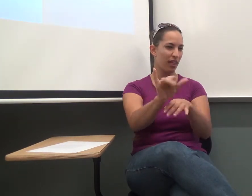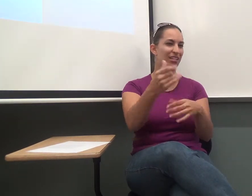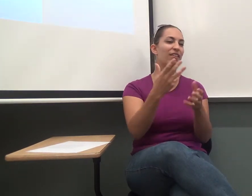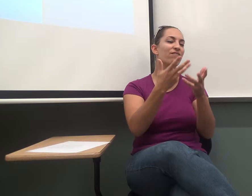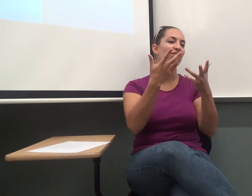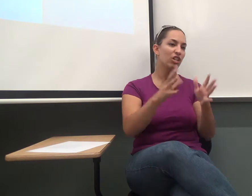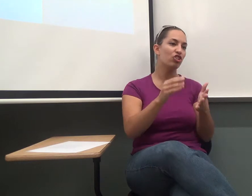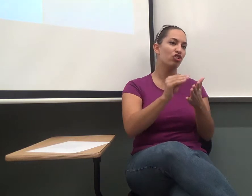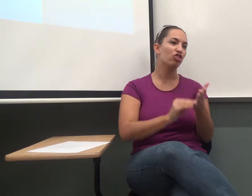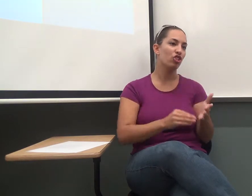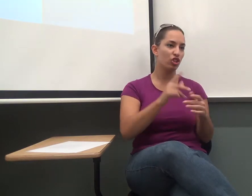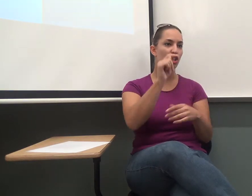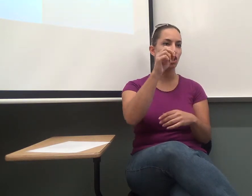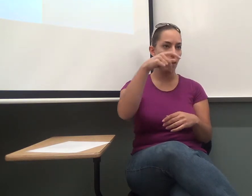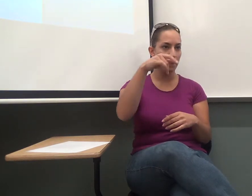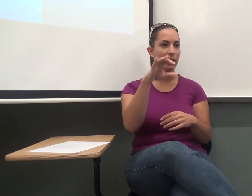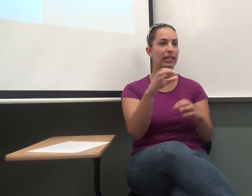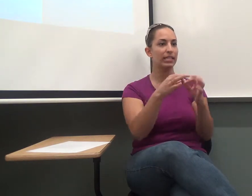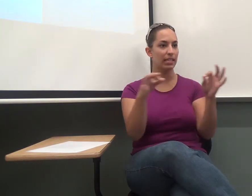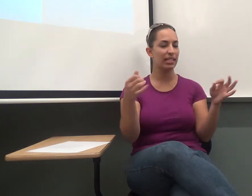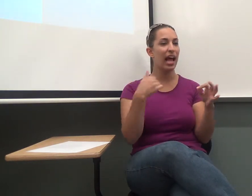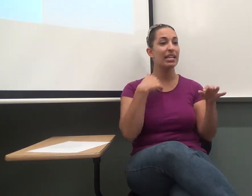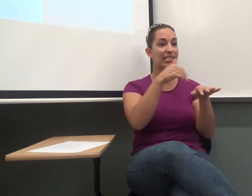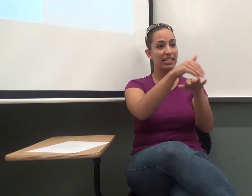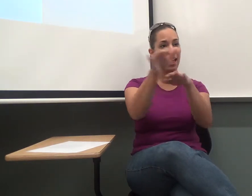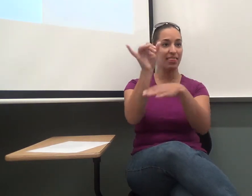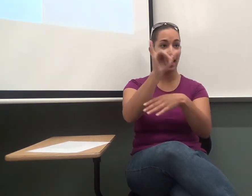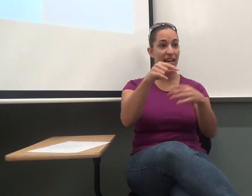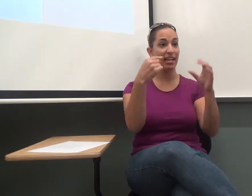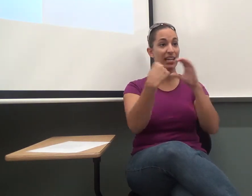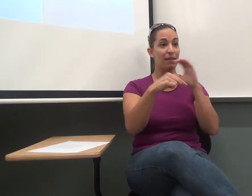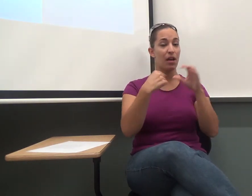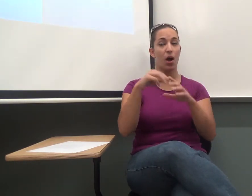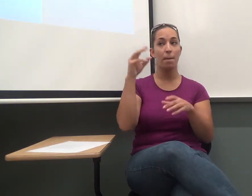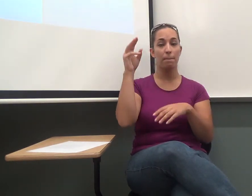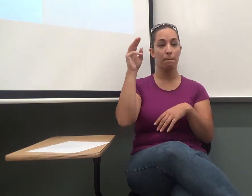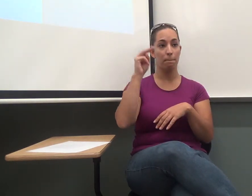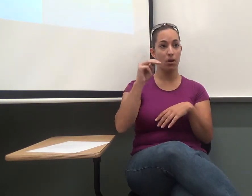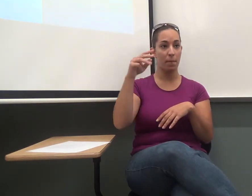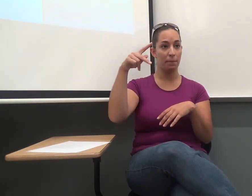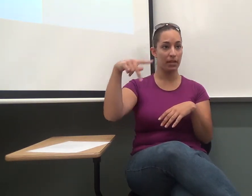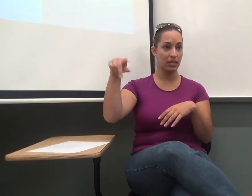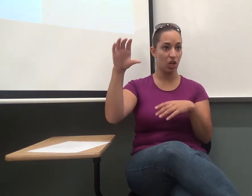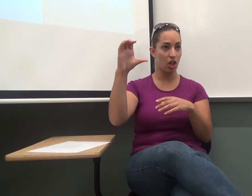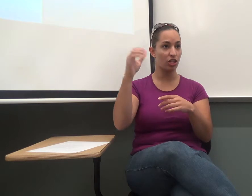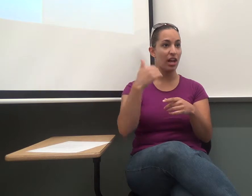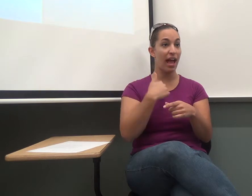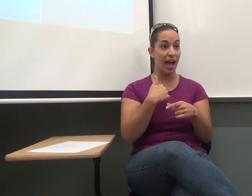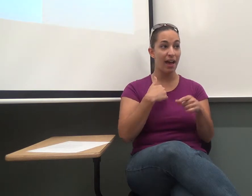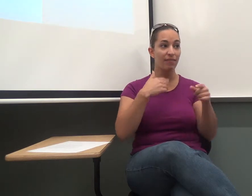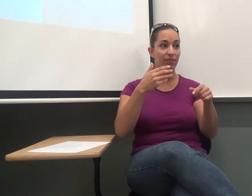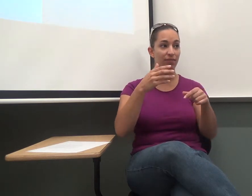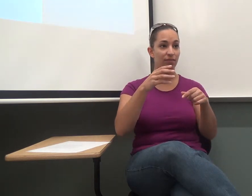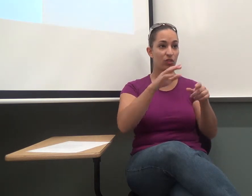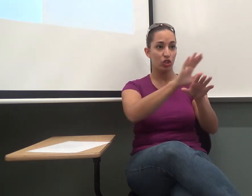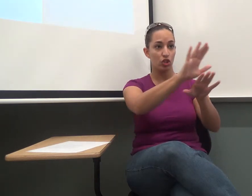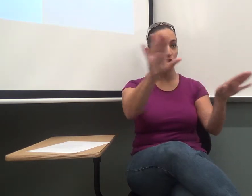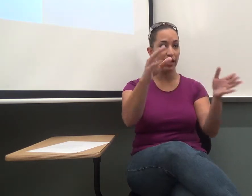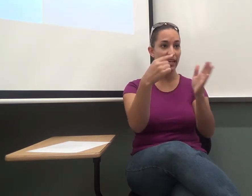you in an email that Monterey Peninsula College has on file for you, okay? How many of you got that email? Raise